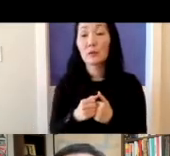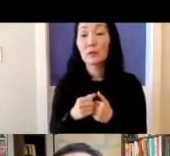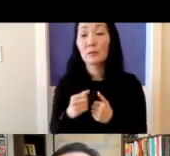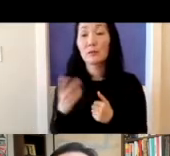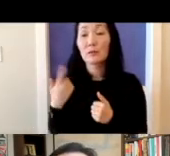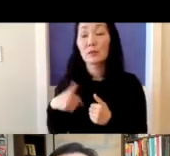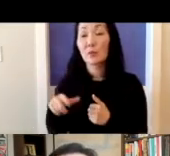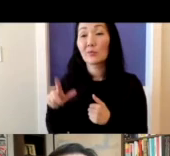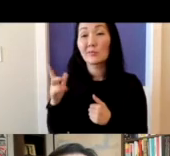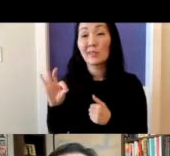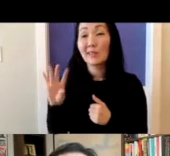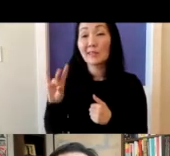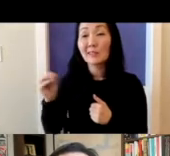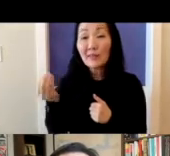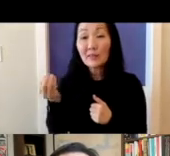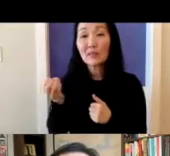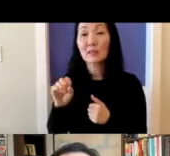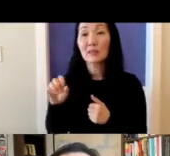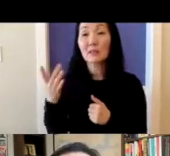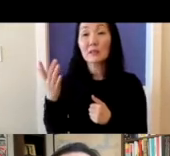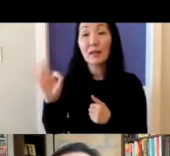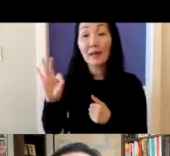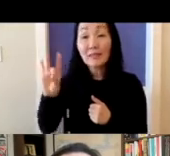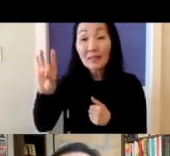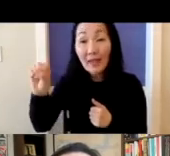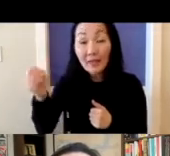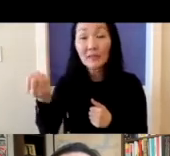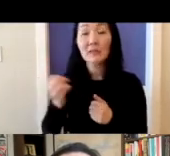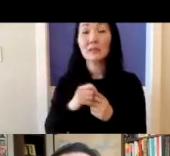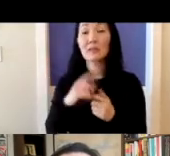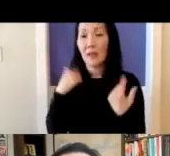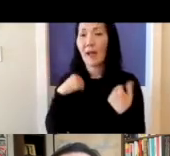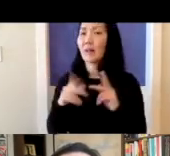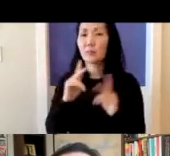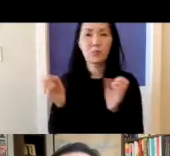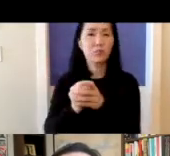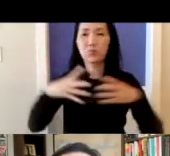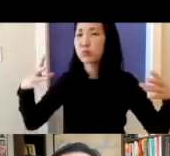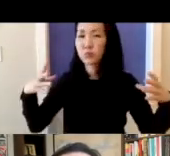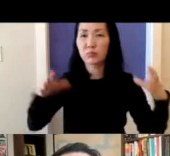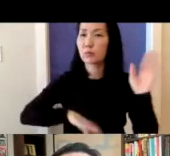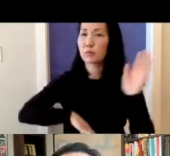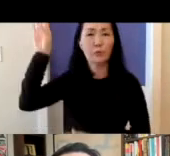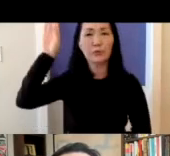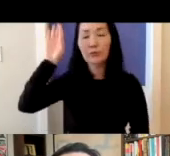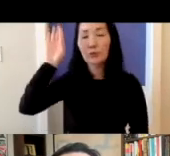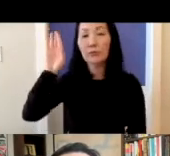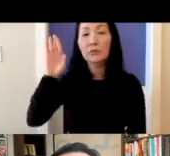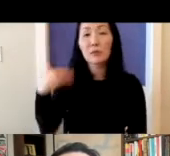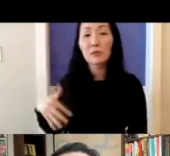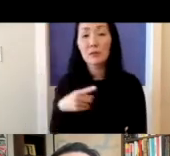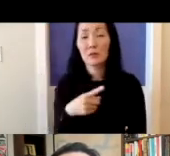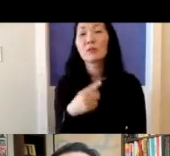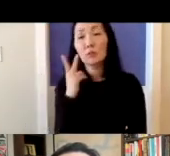late 1970s and early 1980s of population growth. And certainly that growth has, I think, illustrated and kind